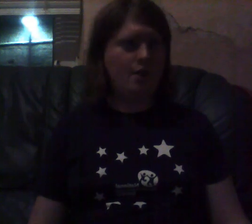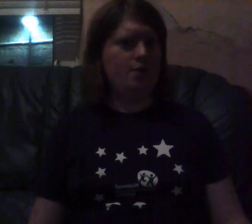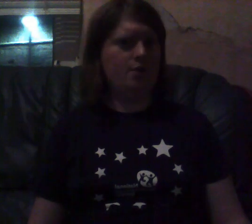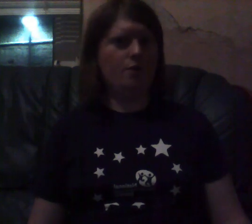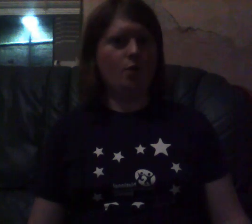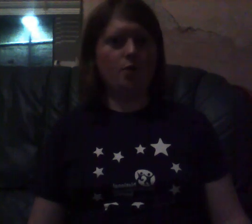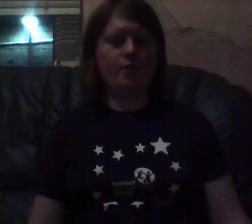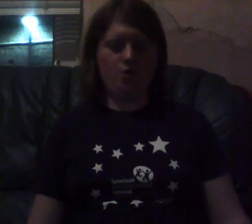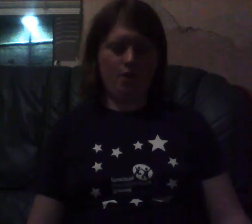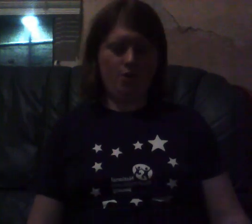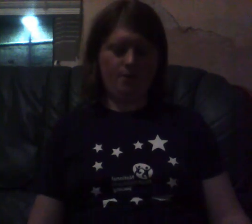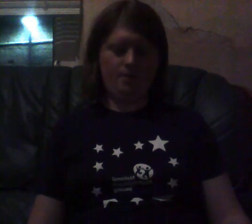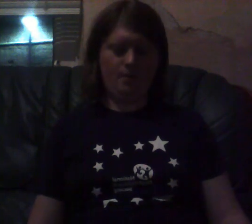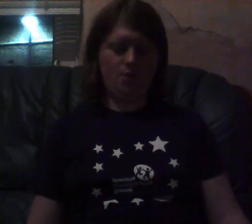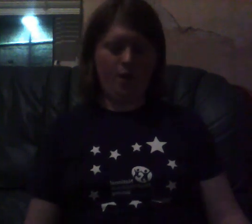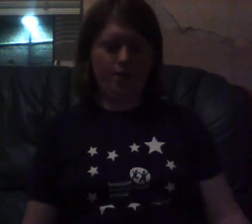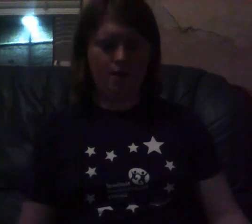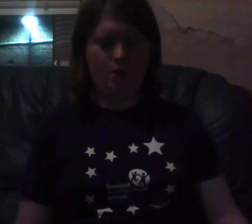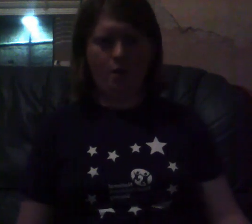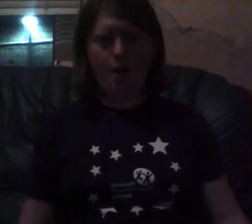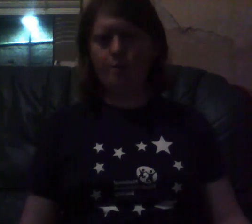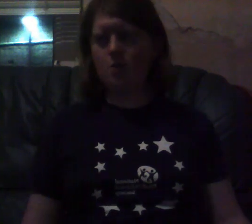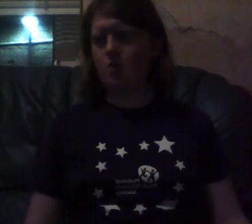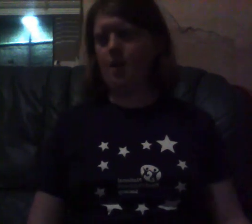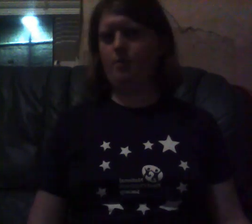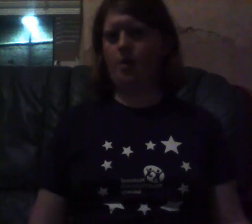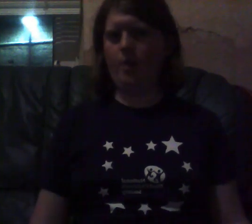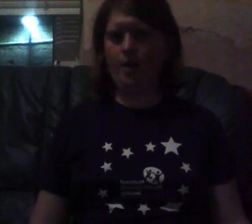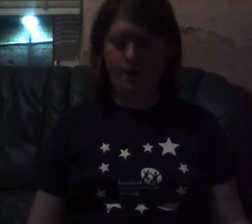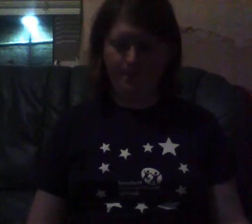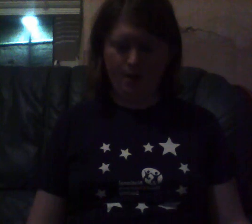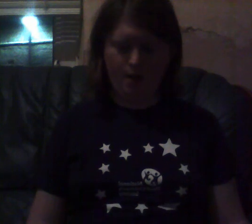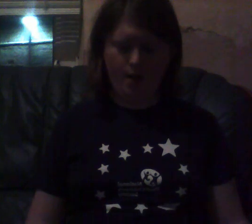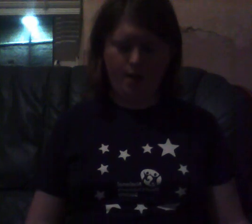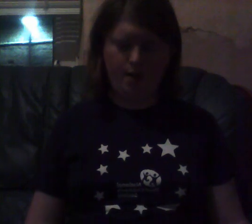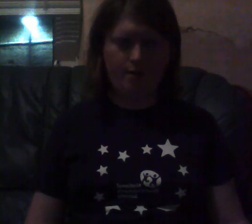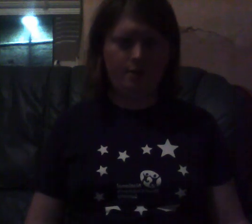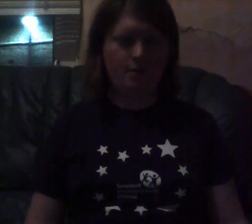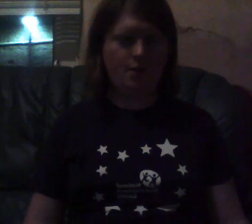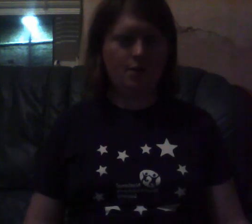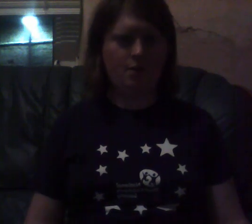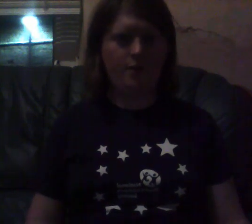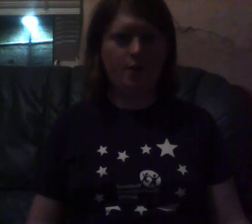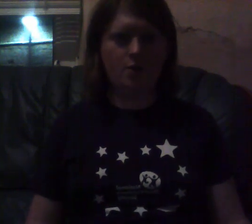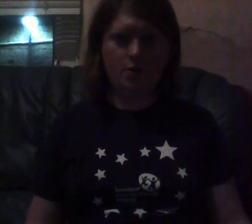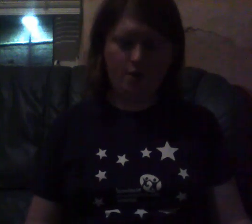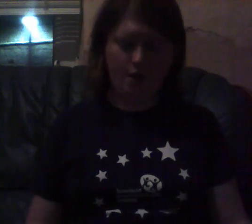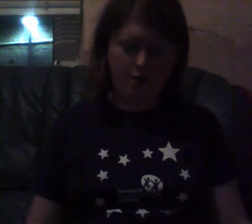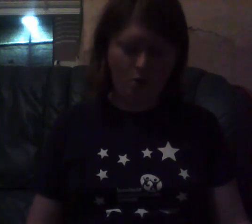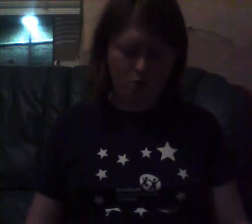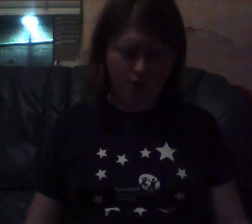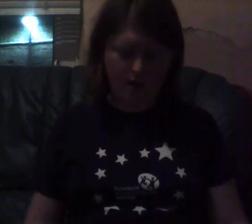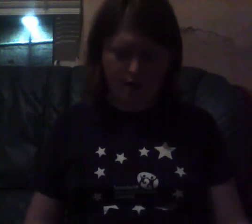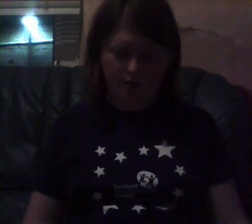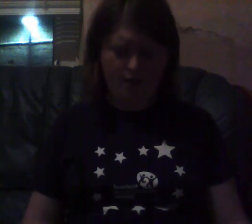said Ford to Fenchurch, and to Arthur. "What happened to Trillian, by the way?" This is Fenchurch," said Arthur awkwardly. "There was